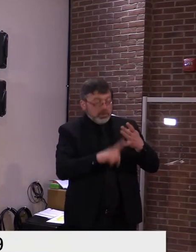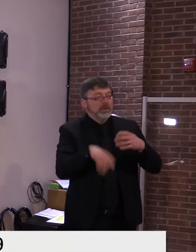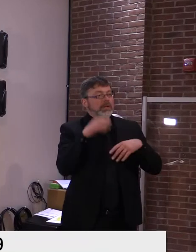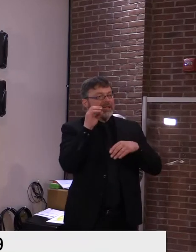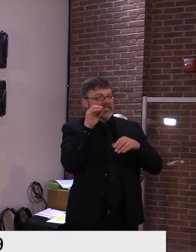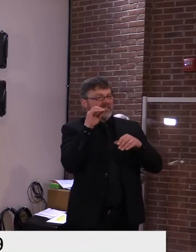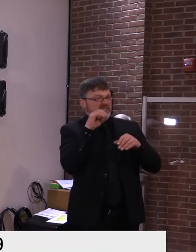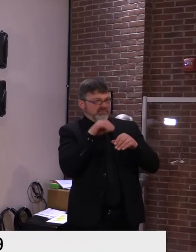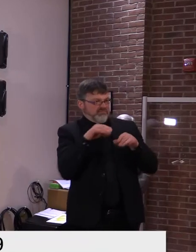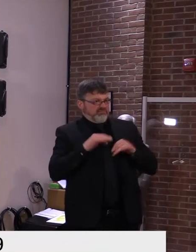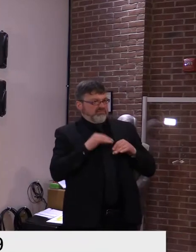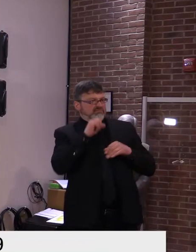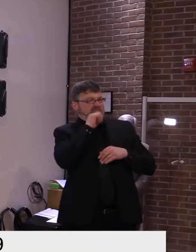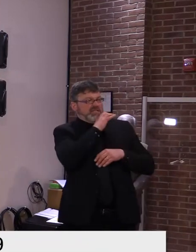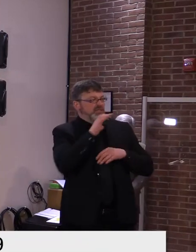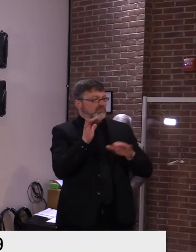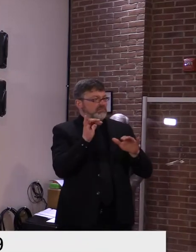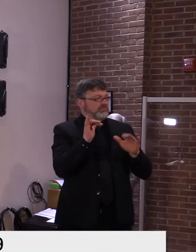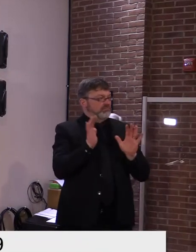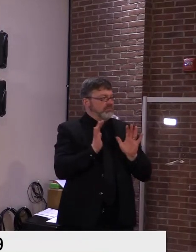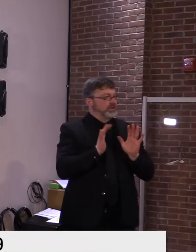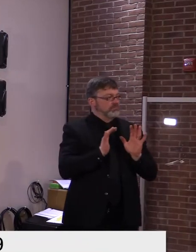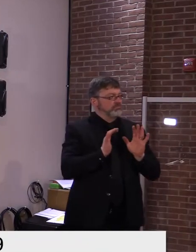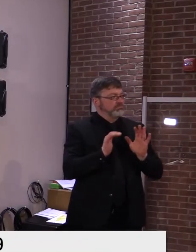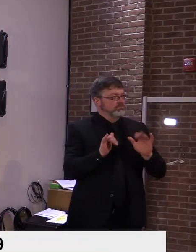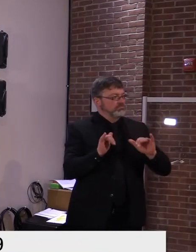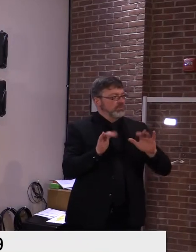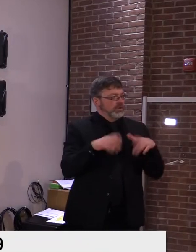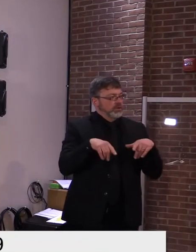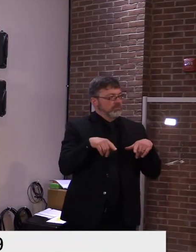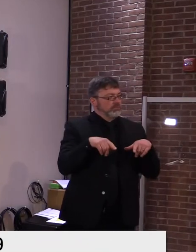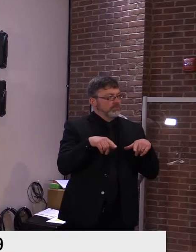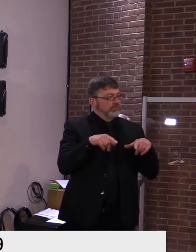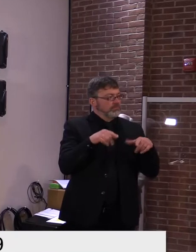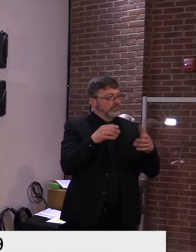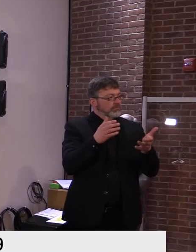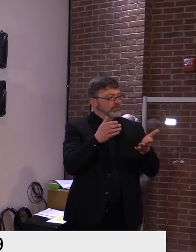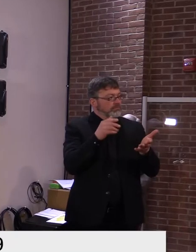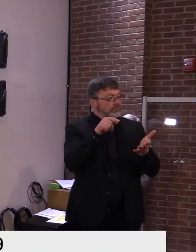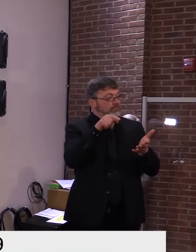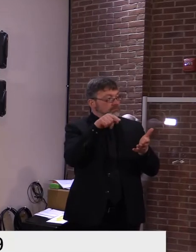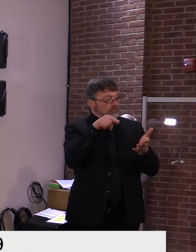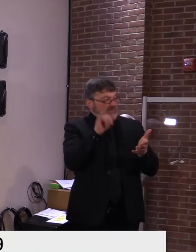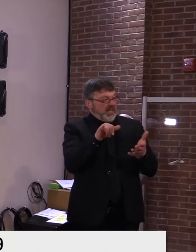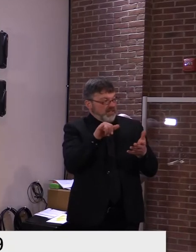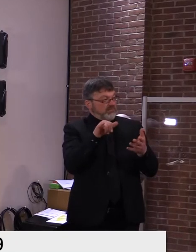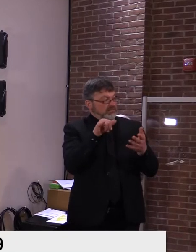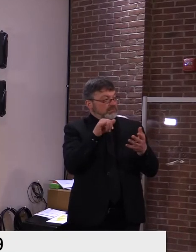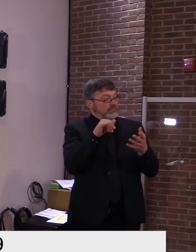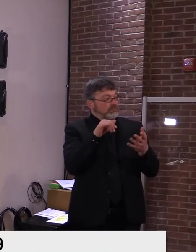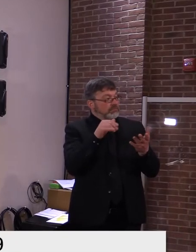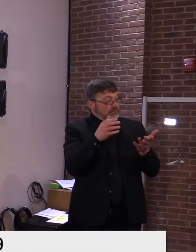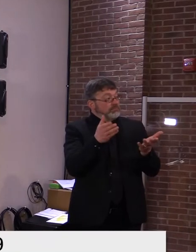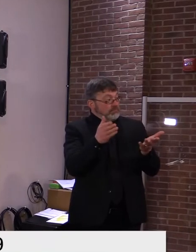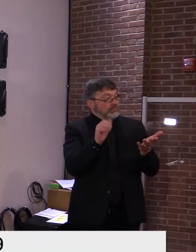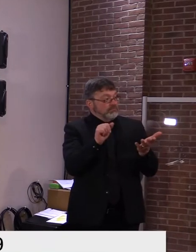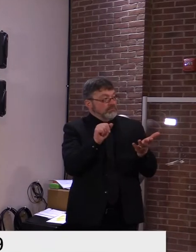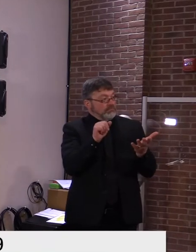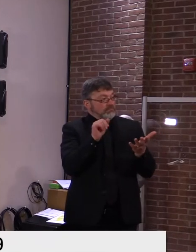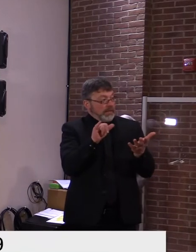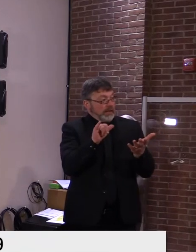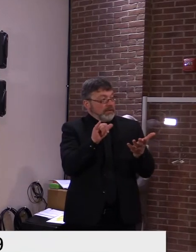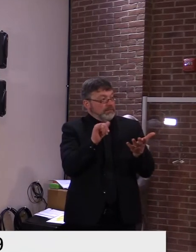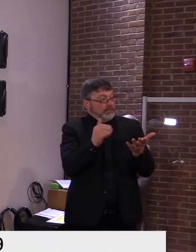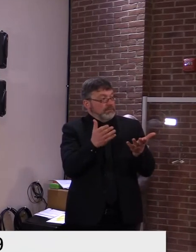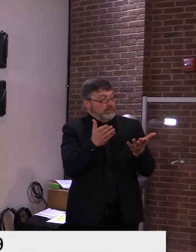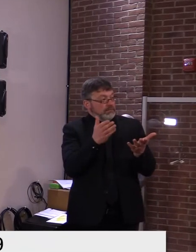you saw on the slides that Secretary Smith portrayed tells you what we're doing in terms of vaccination. The good news I'm